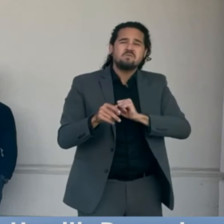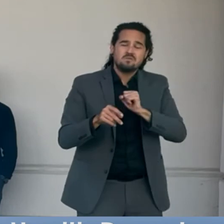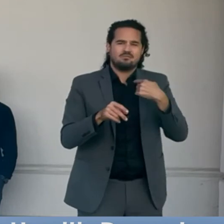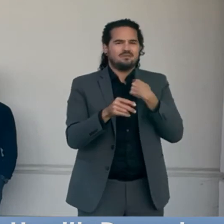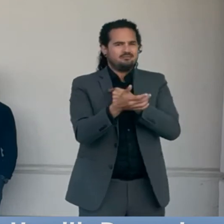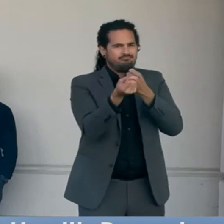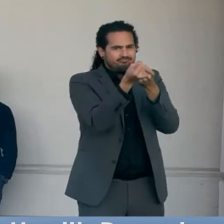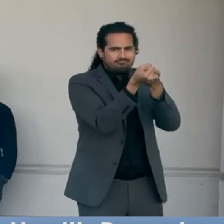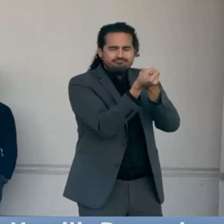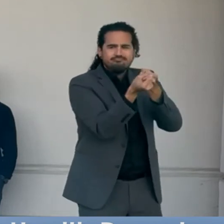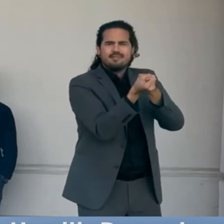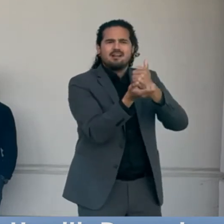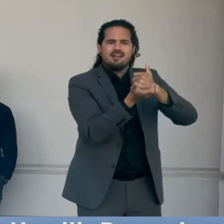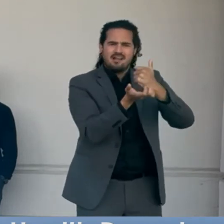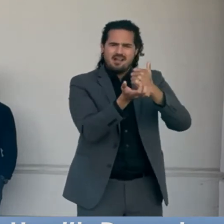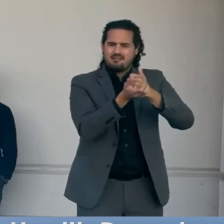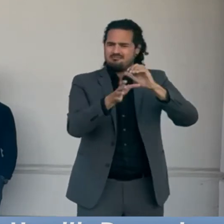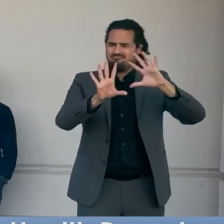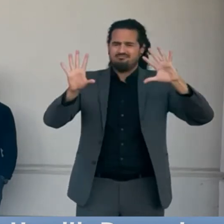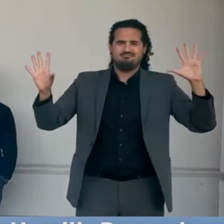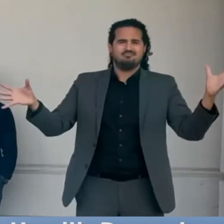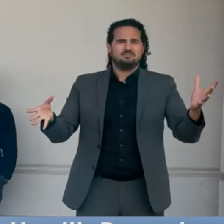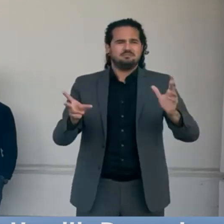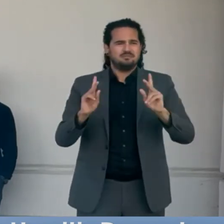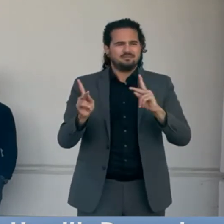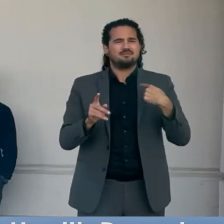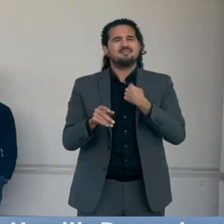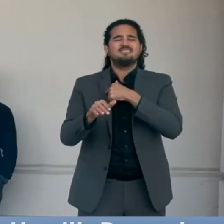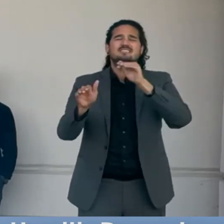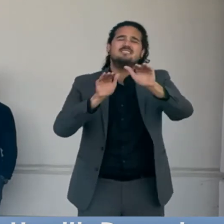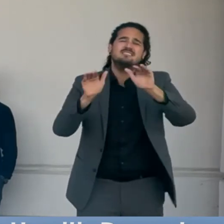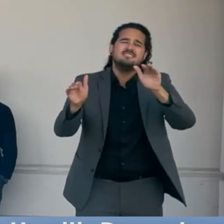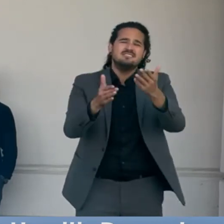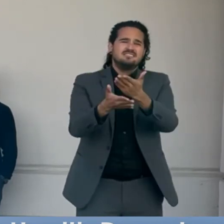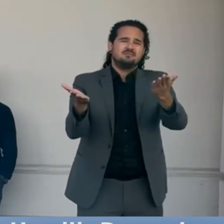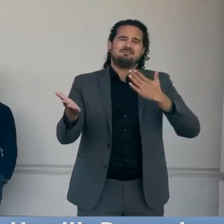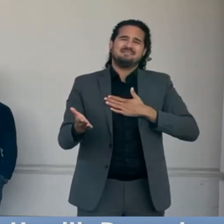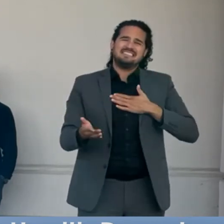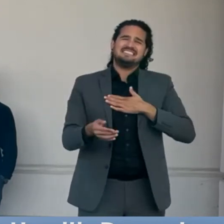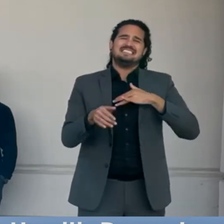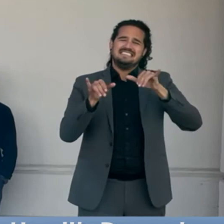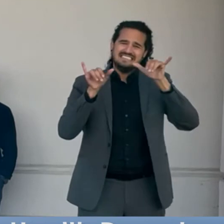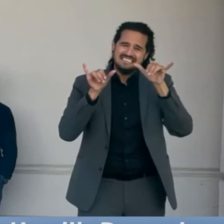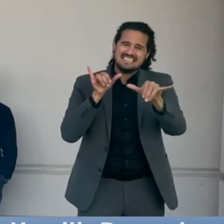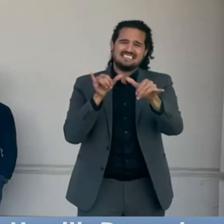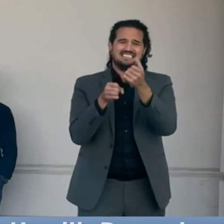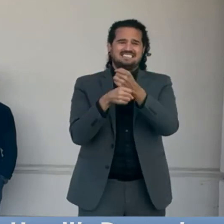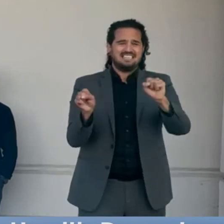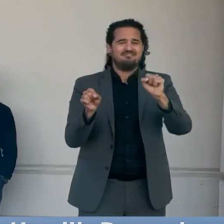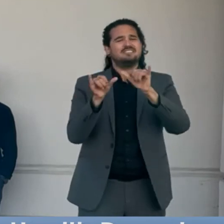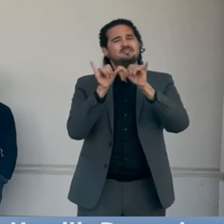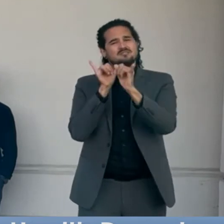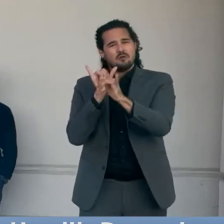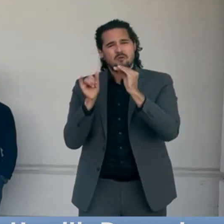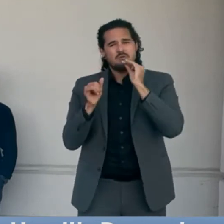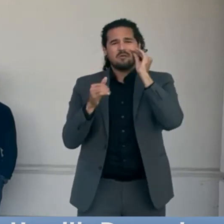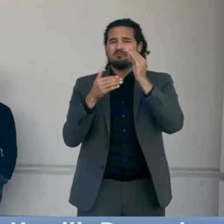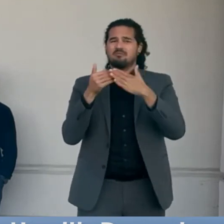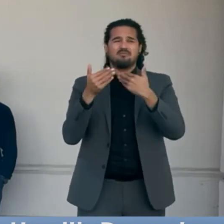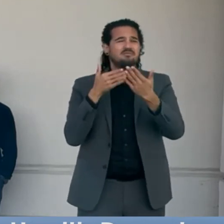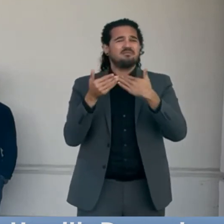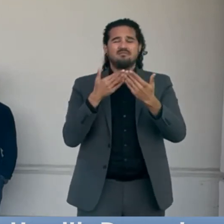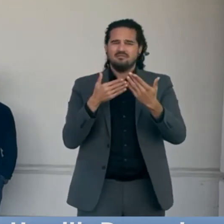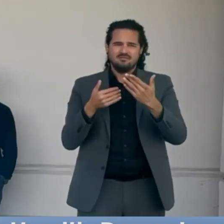do the best they can to quarantine and stay safe during this period, even though we understand that that is a lot to ask of people. One of the things you didn't